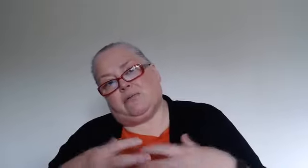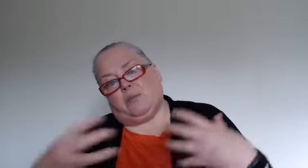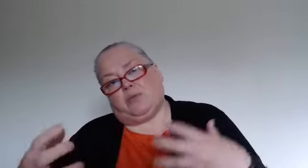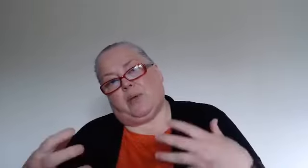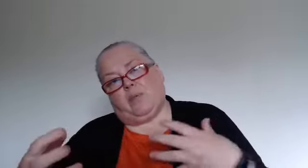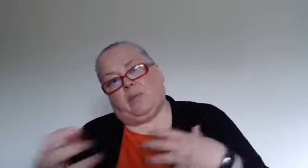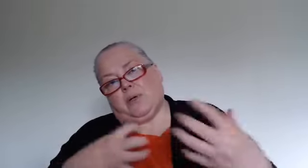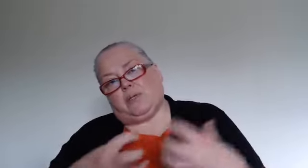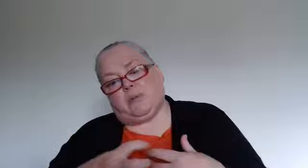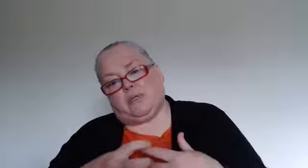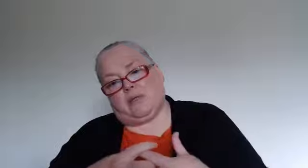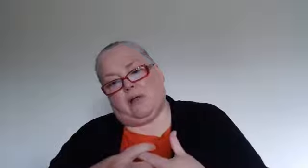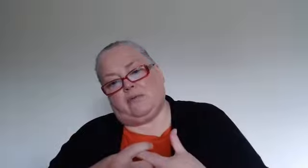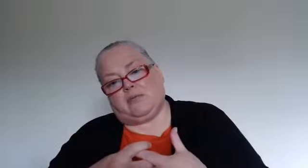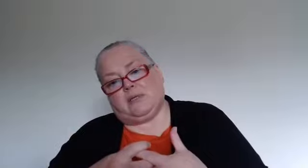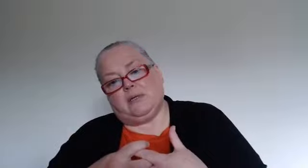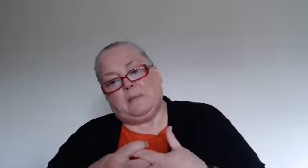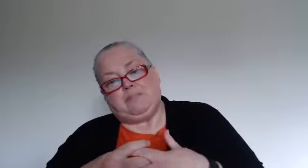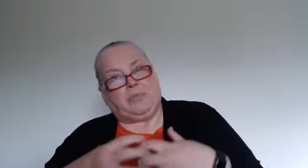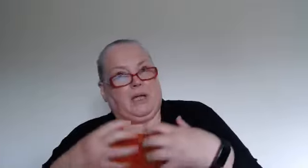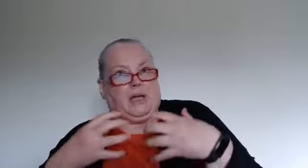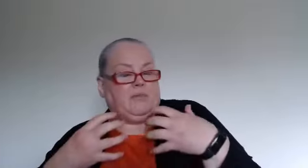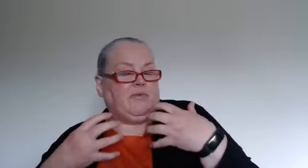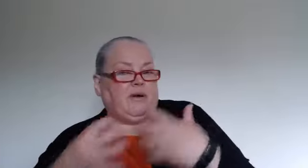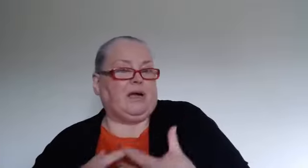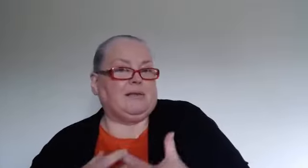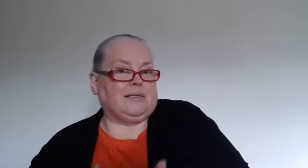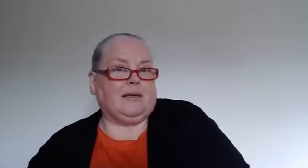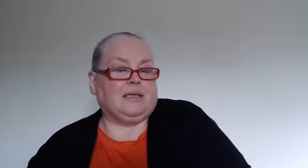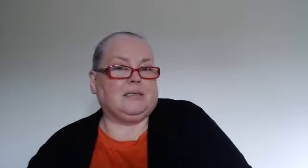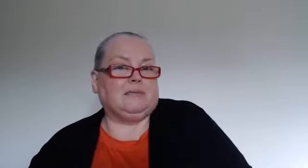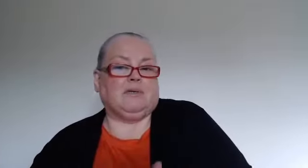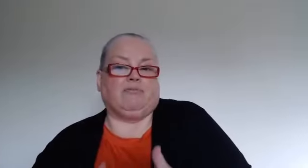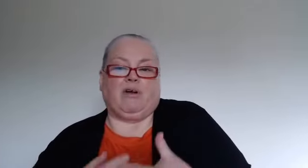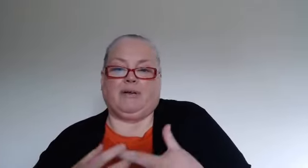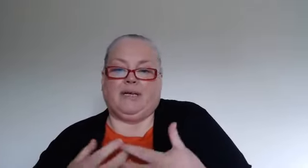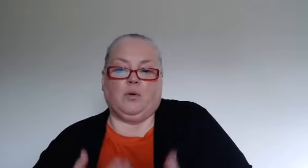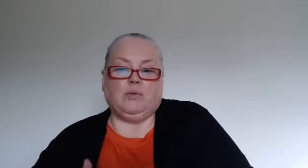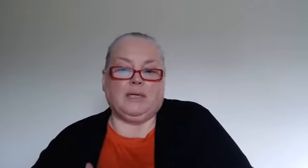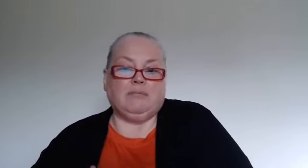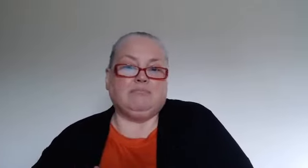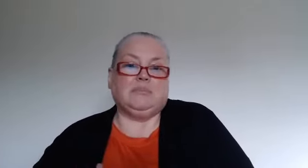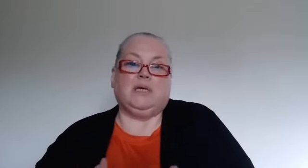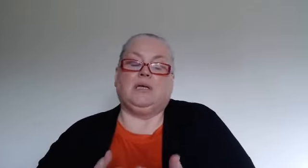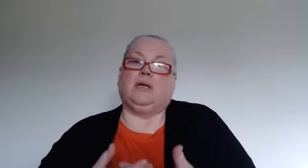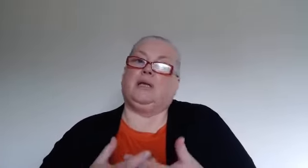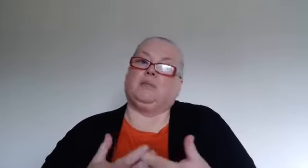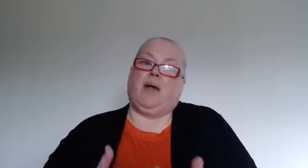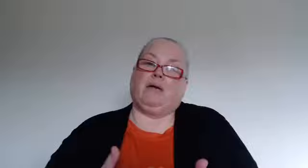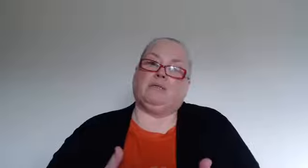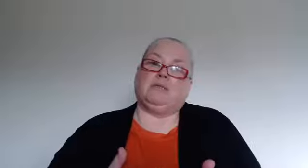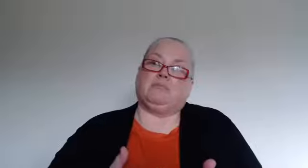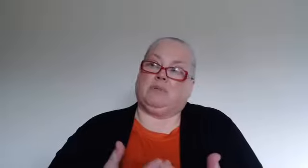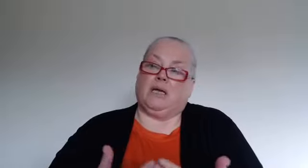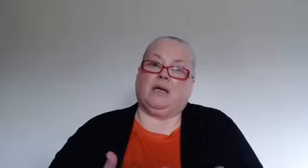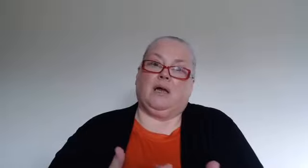other people, but also ourselves. It can be very isolating and very lonely as a parent. That can happen.